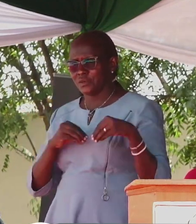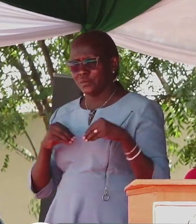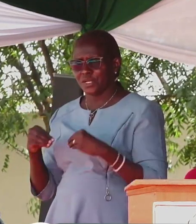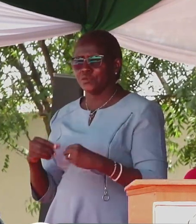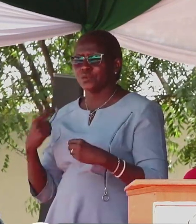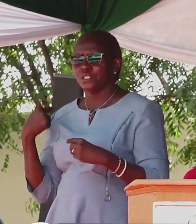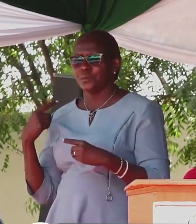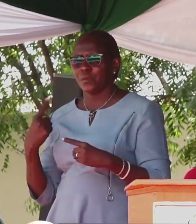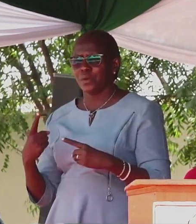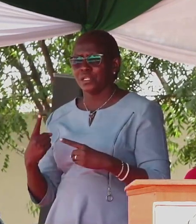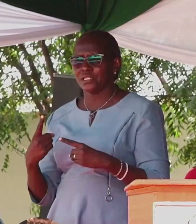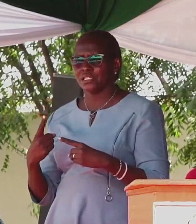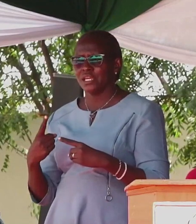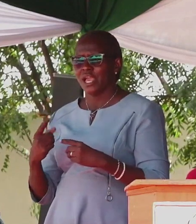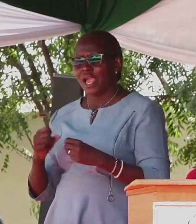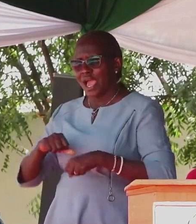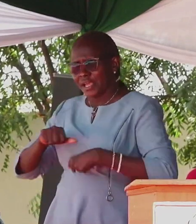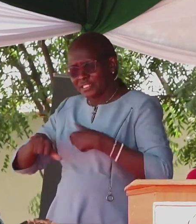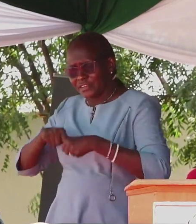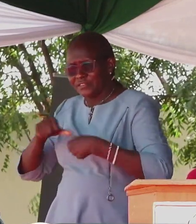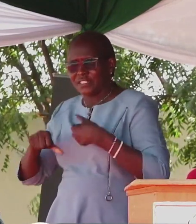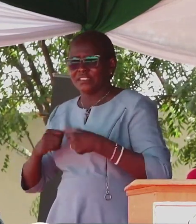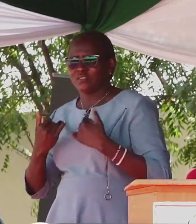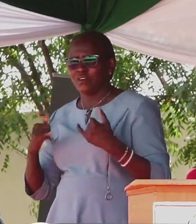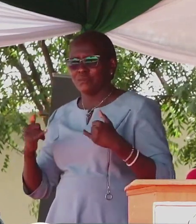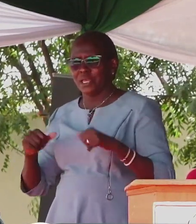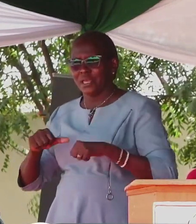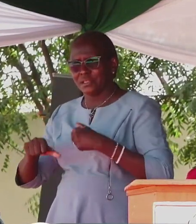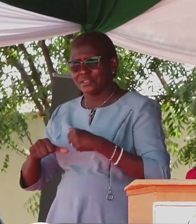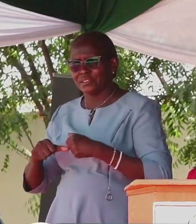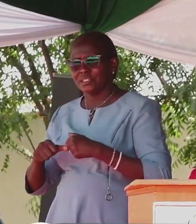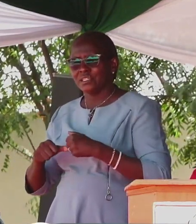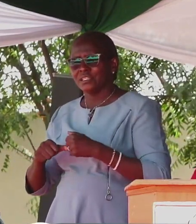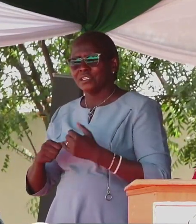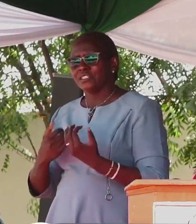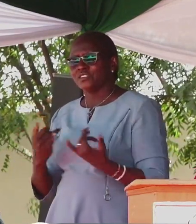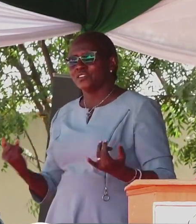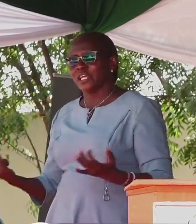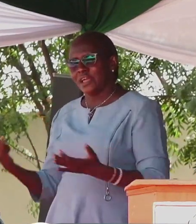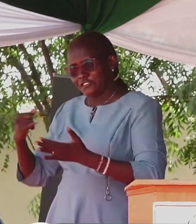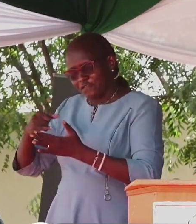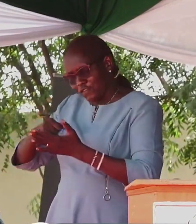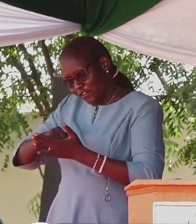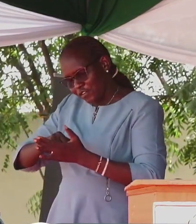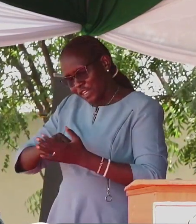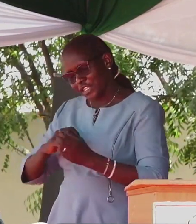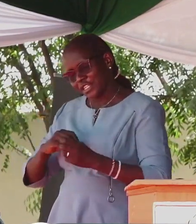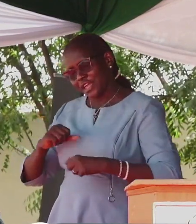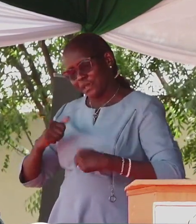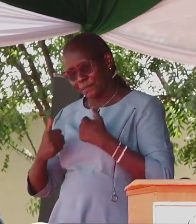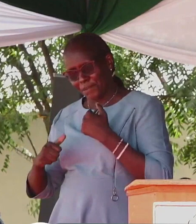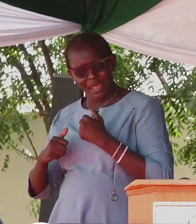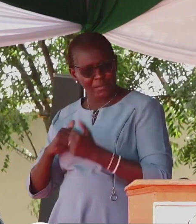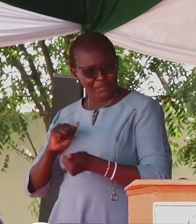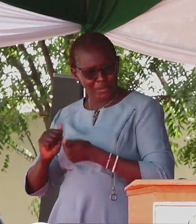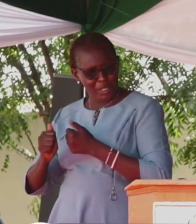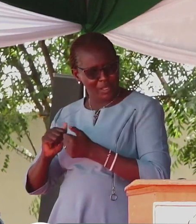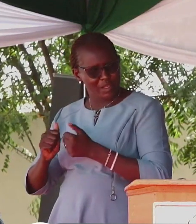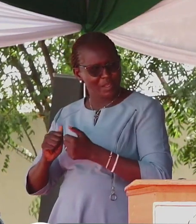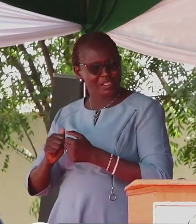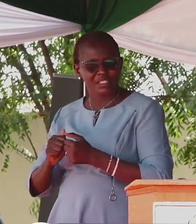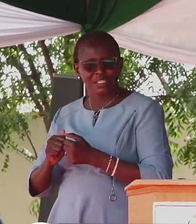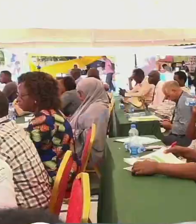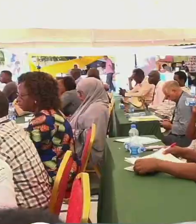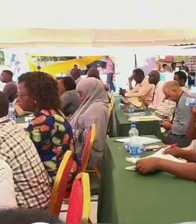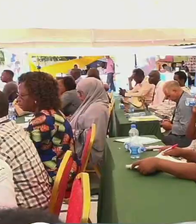of them is on co-curricular activities. Our children are involved in co-curriculum activities. We are the reigning champions of singing games